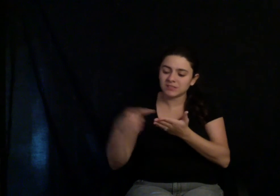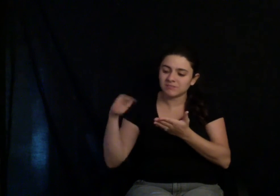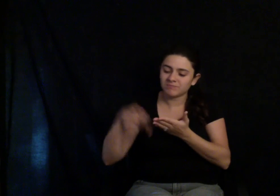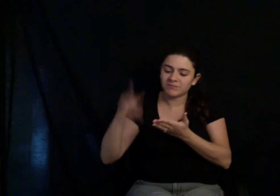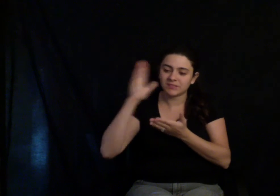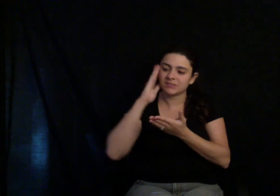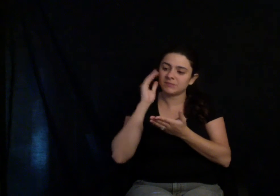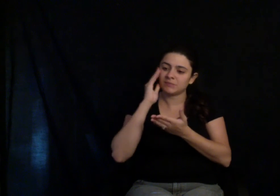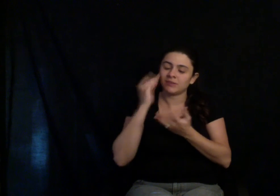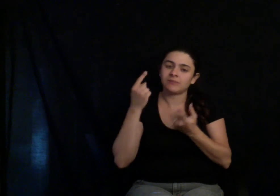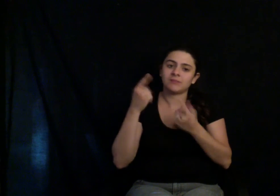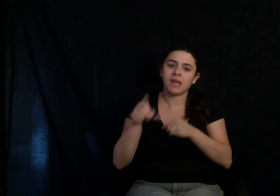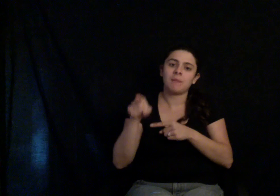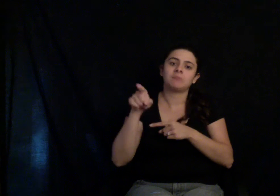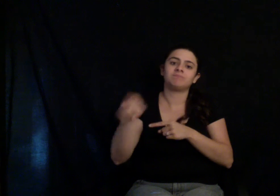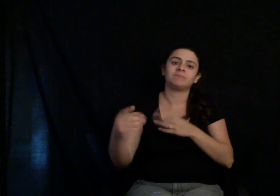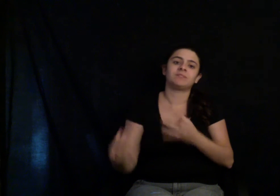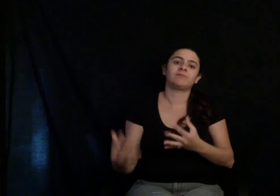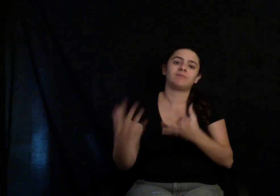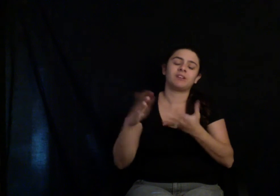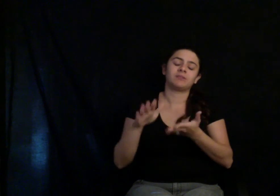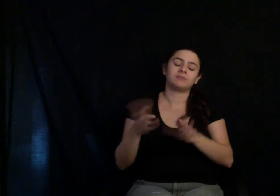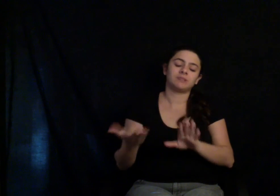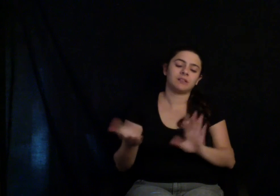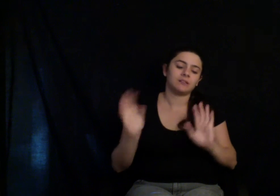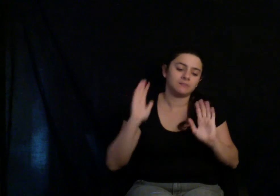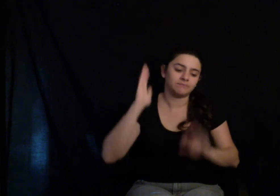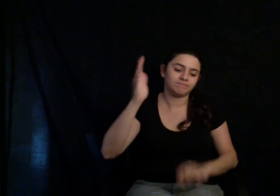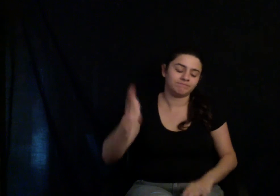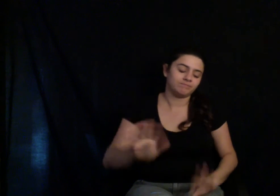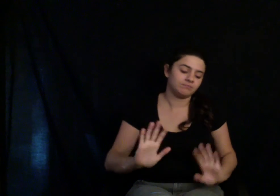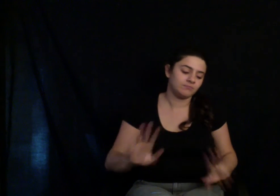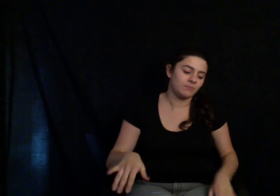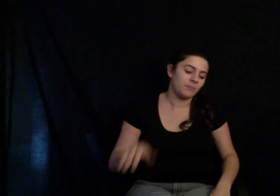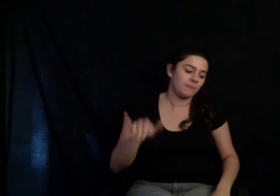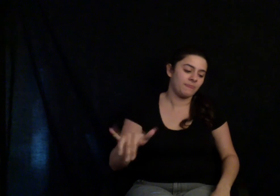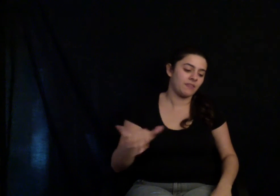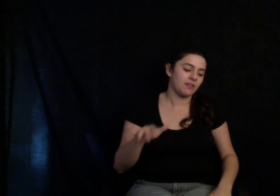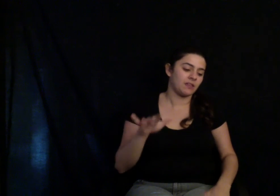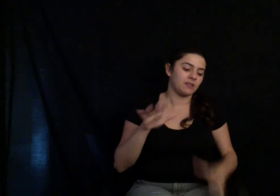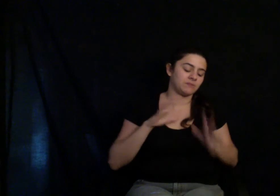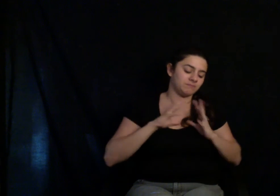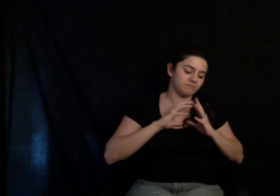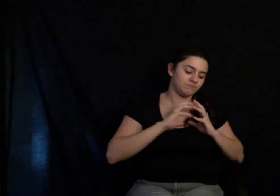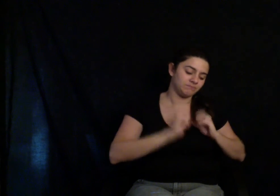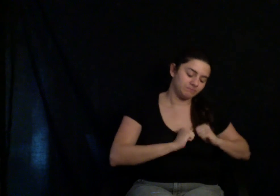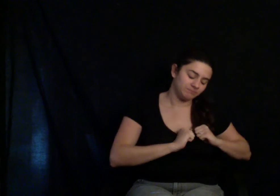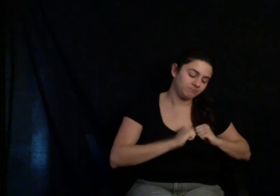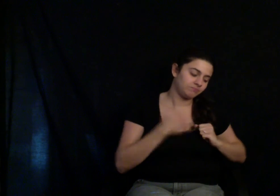it really just crushes me thinking about it. I try not to think about it too much, but I